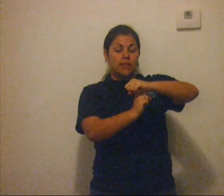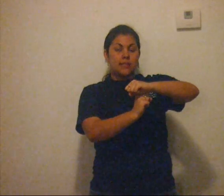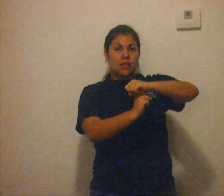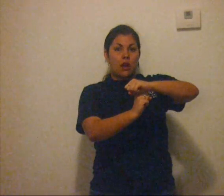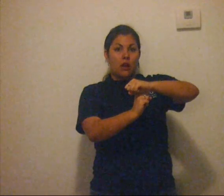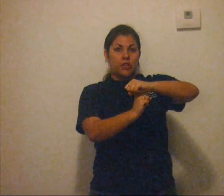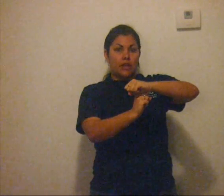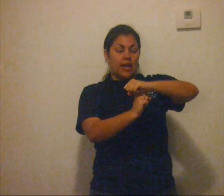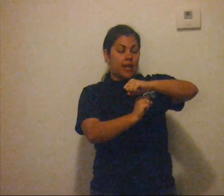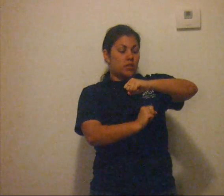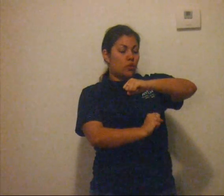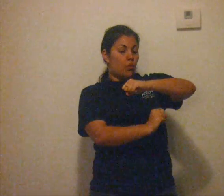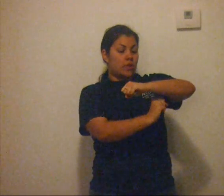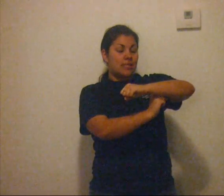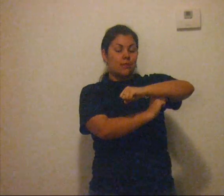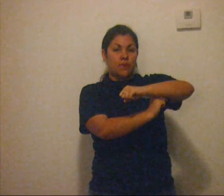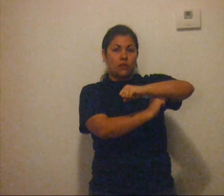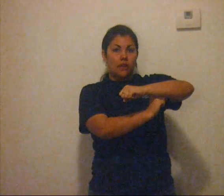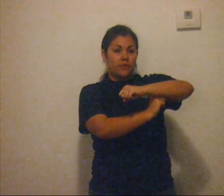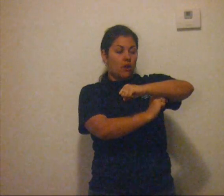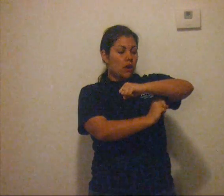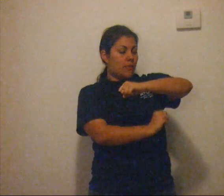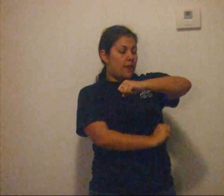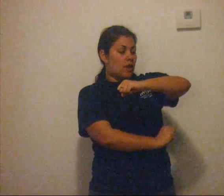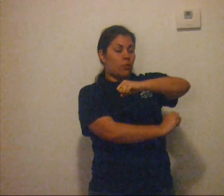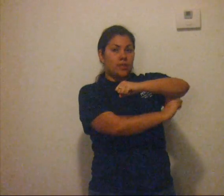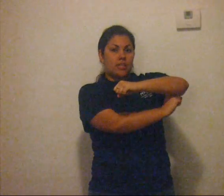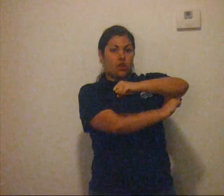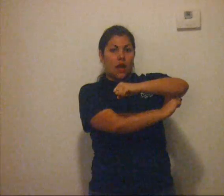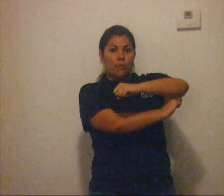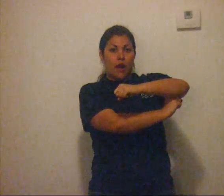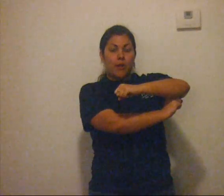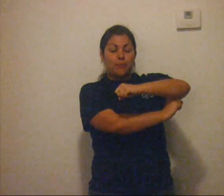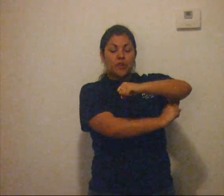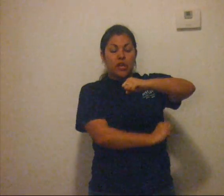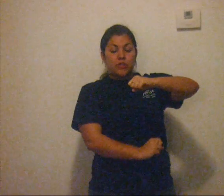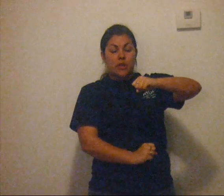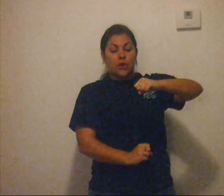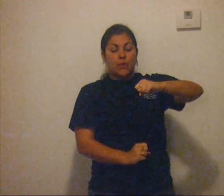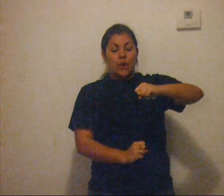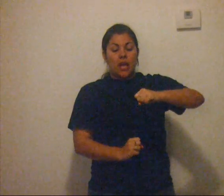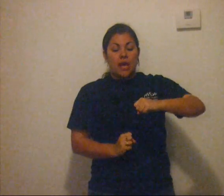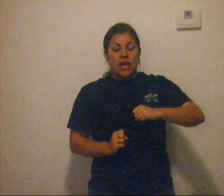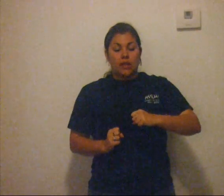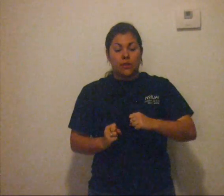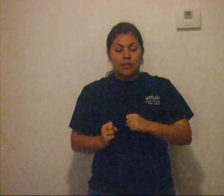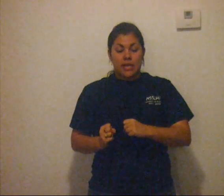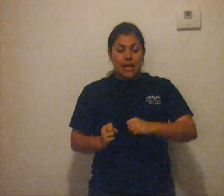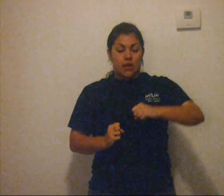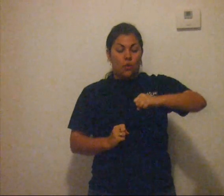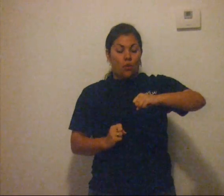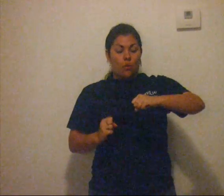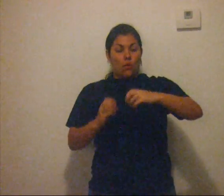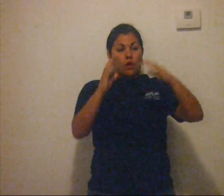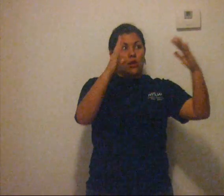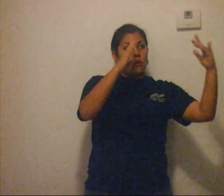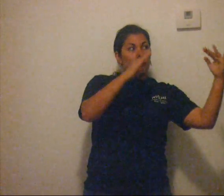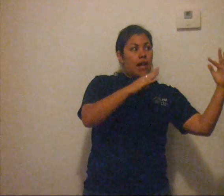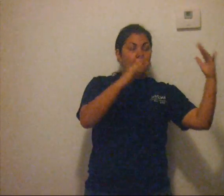once on your hand, once in the middle of your arm, and then once at your elbow. So it looks like